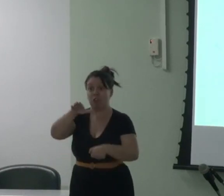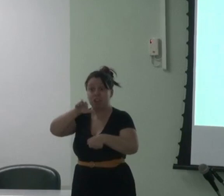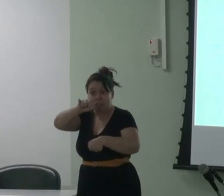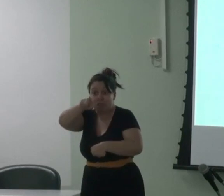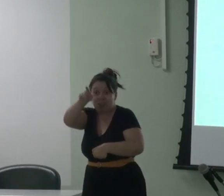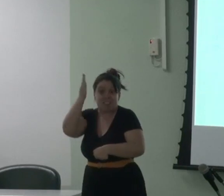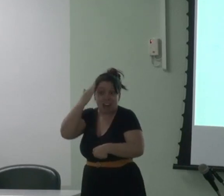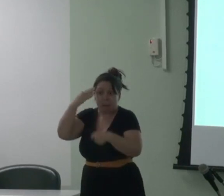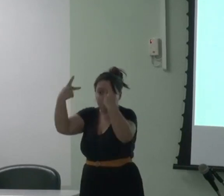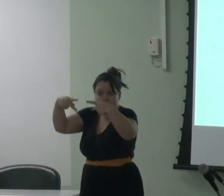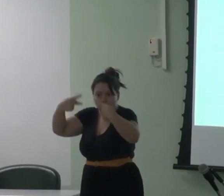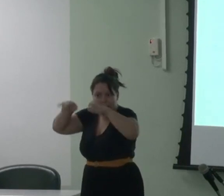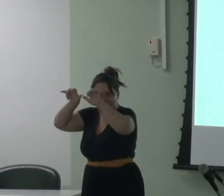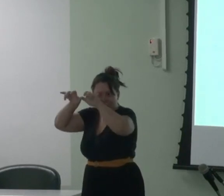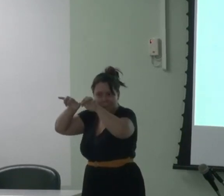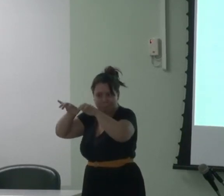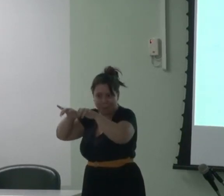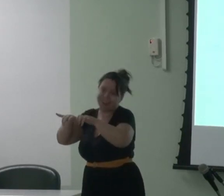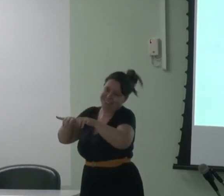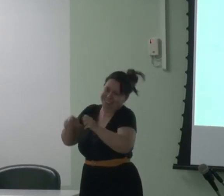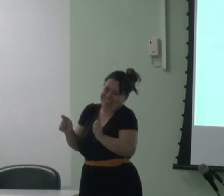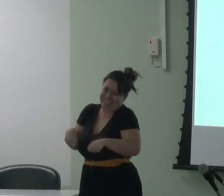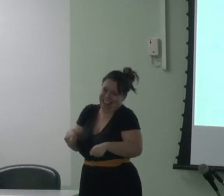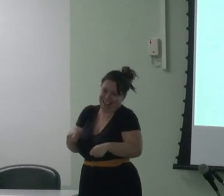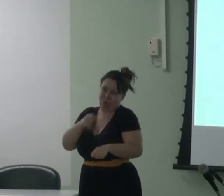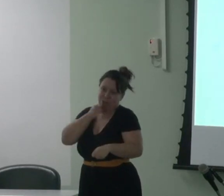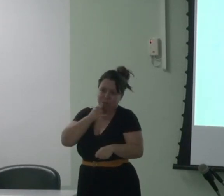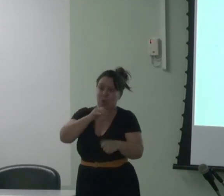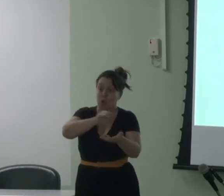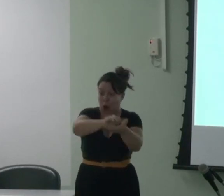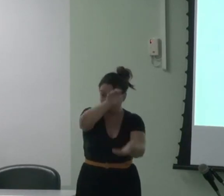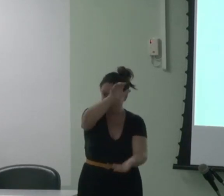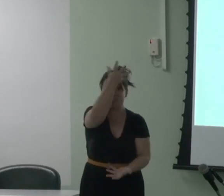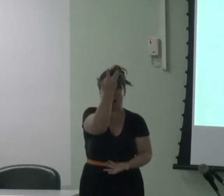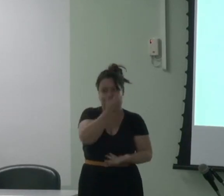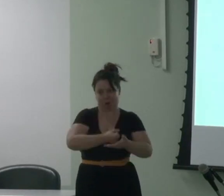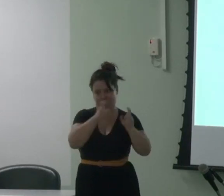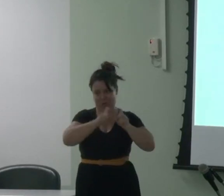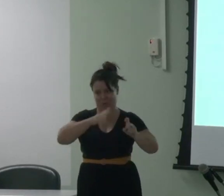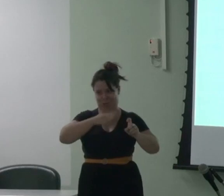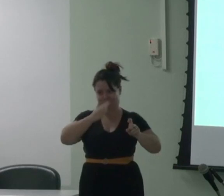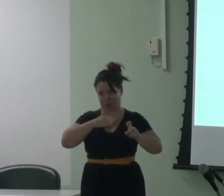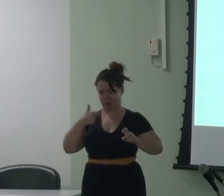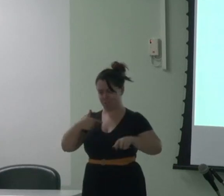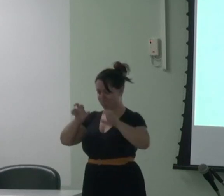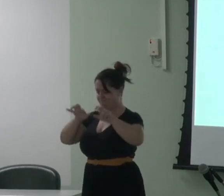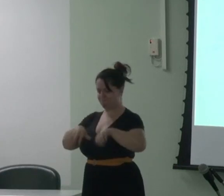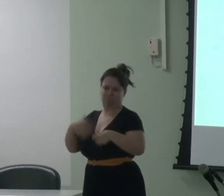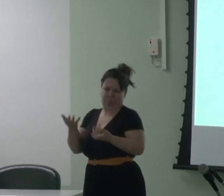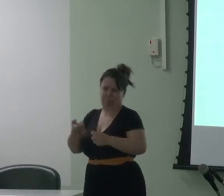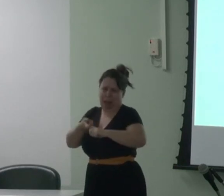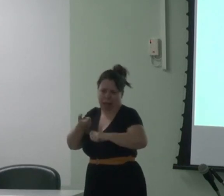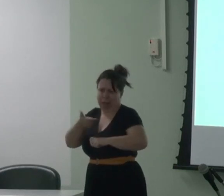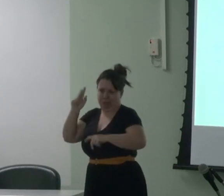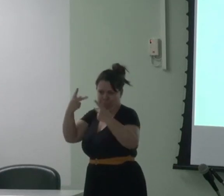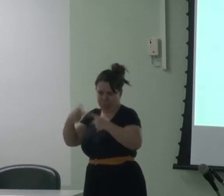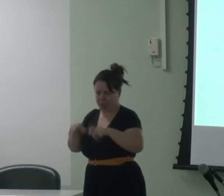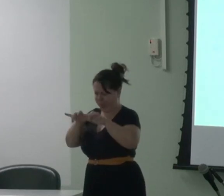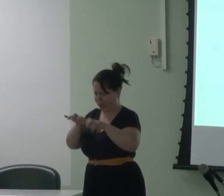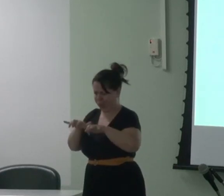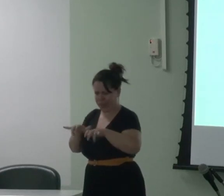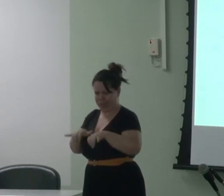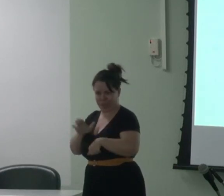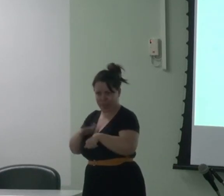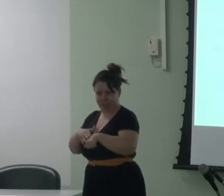you can download a program that will do it, then that's an option too. But I think that's for advanced users.